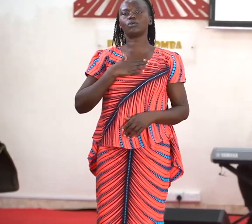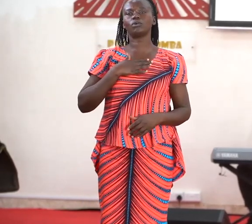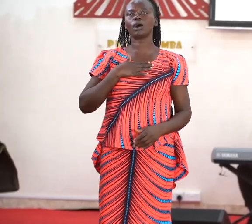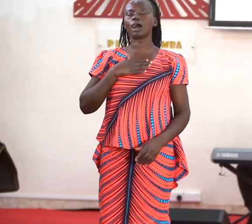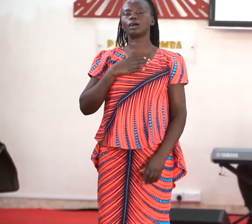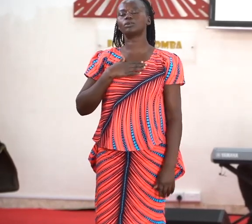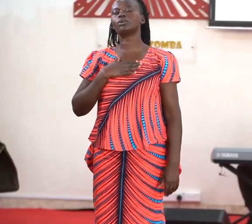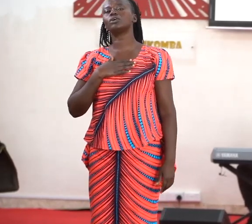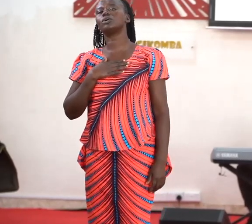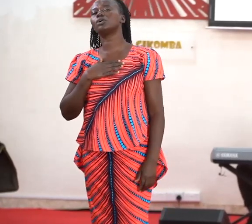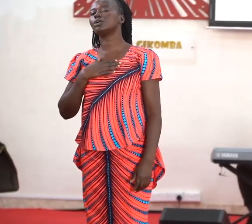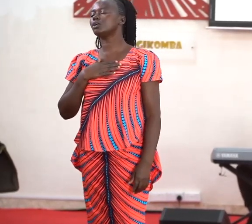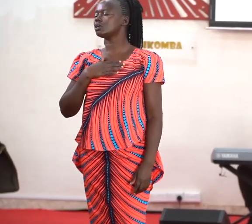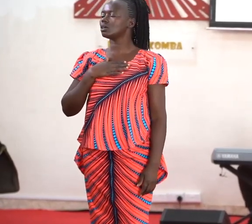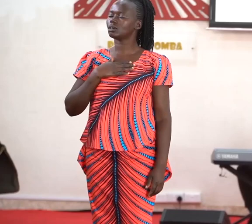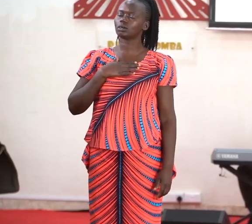wokovu wangu,